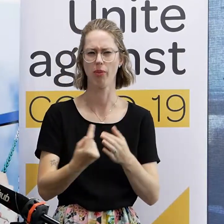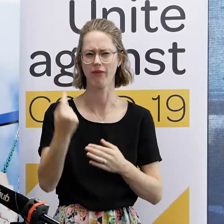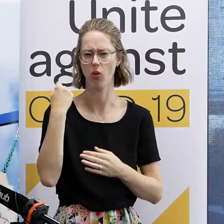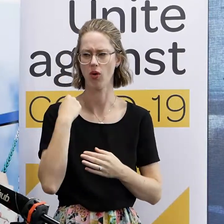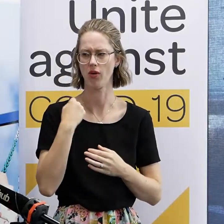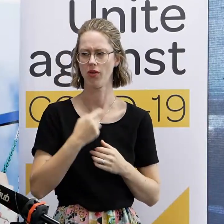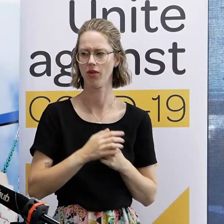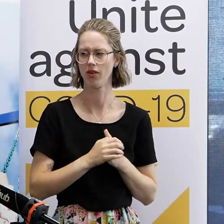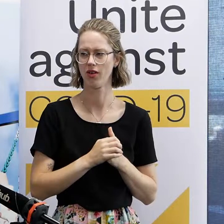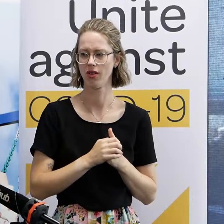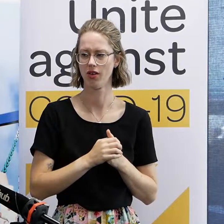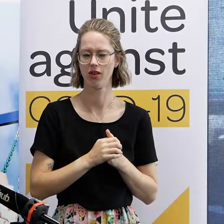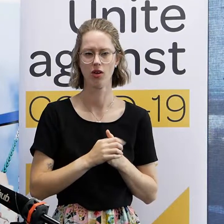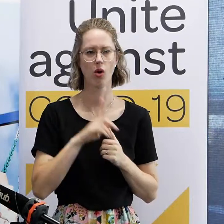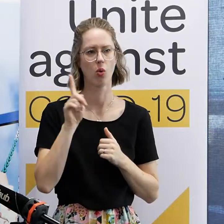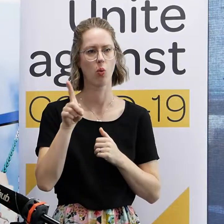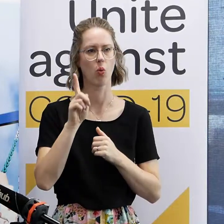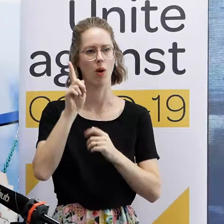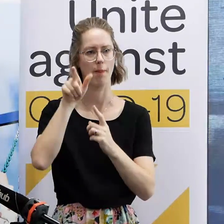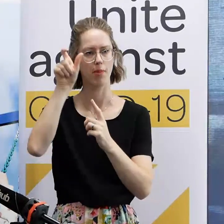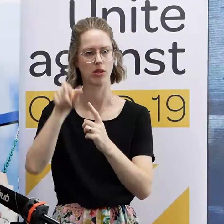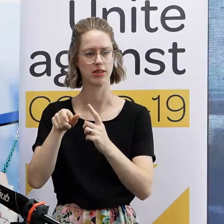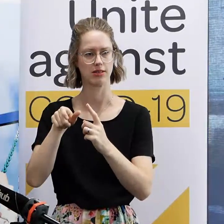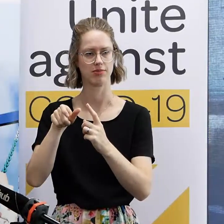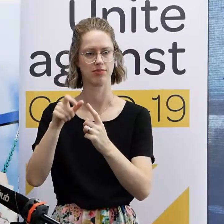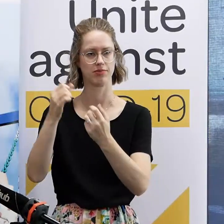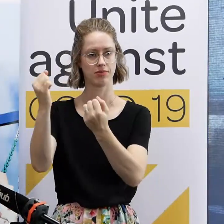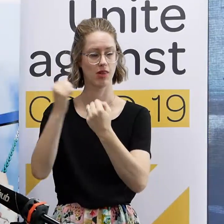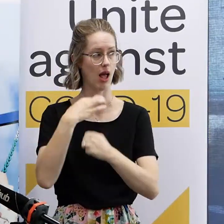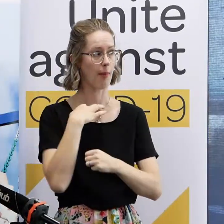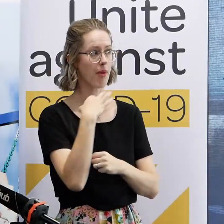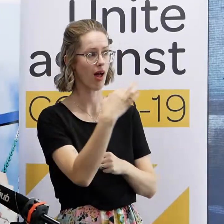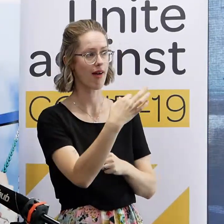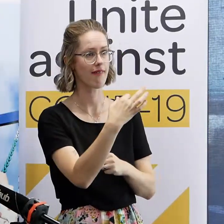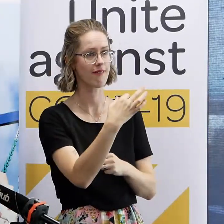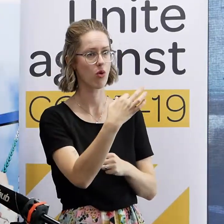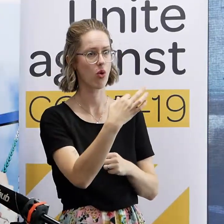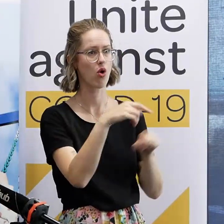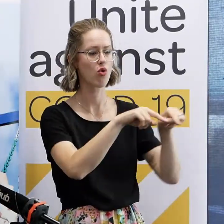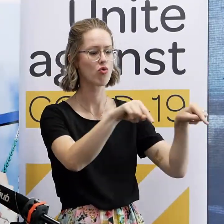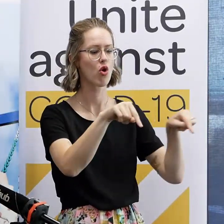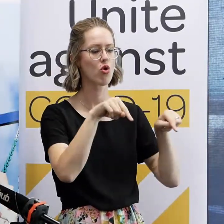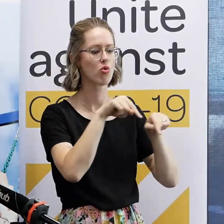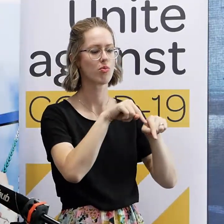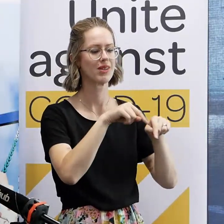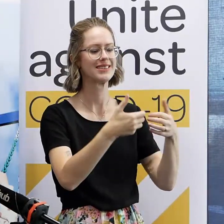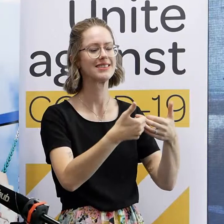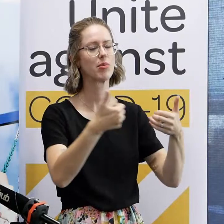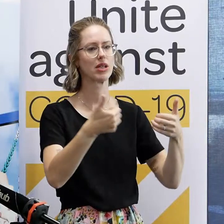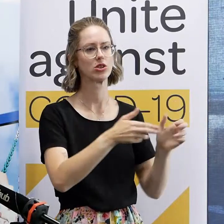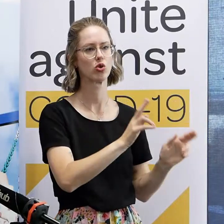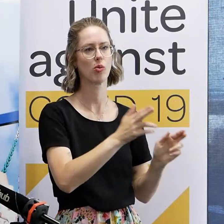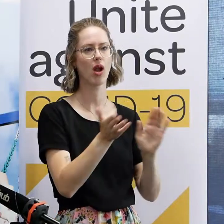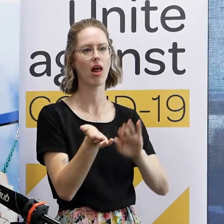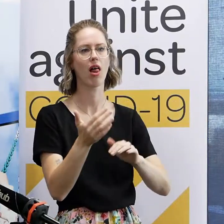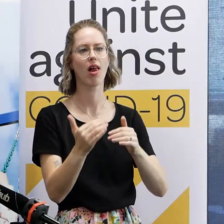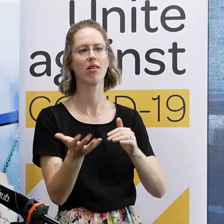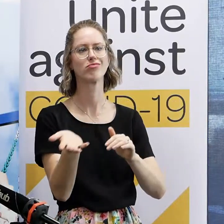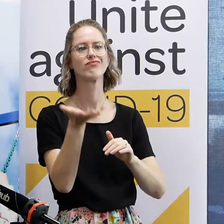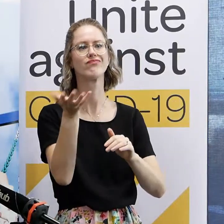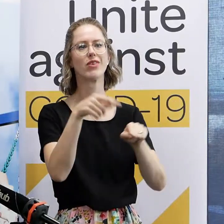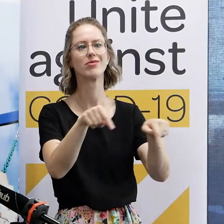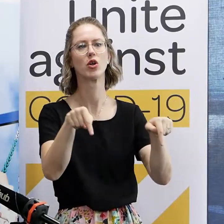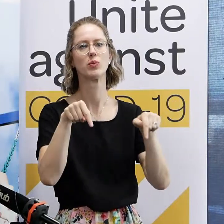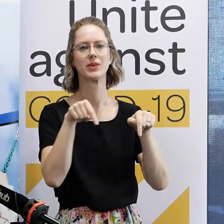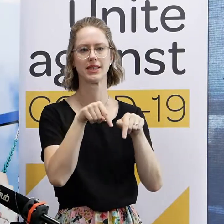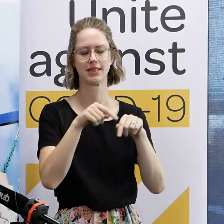before, a guest applied for a room which was not part of our stock with a